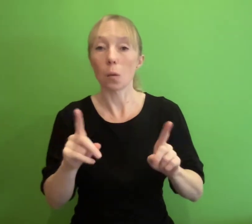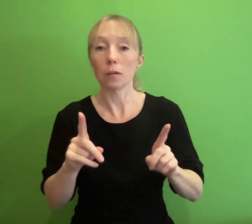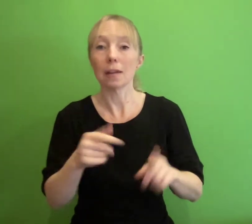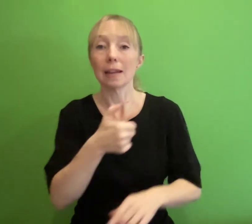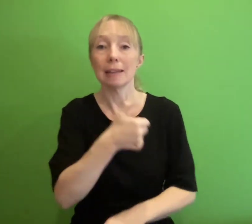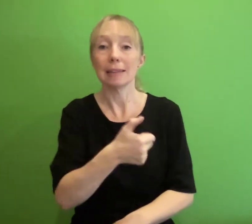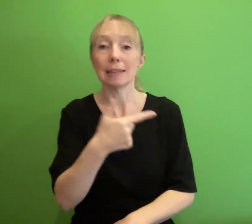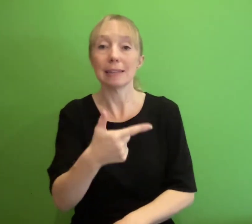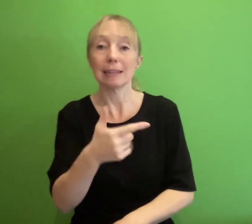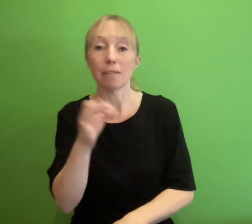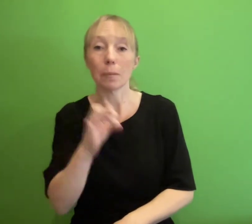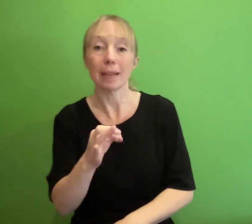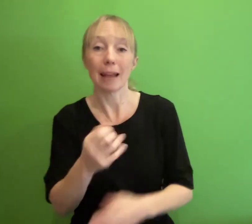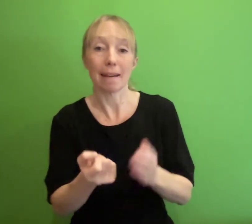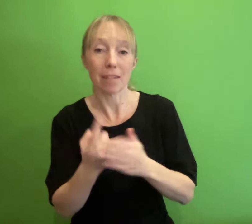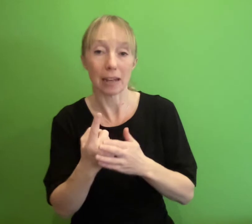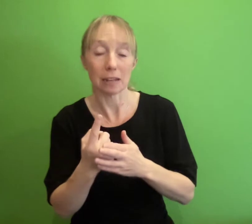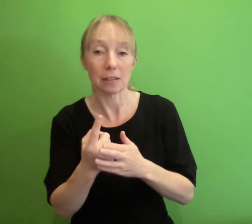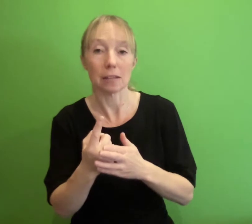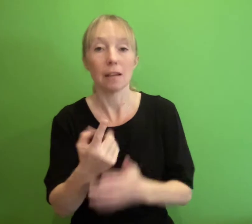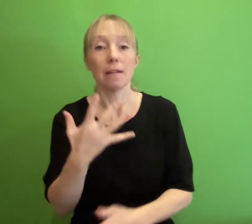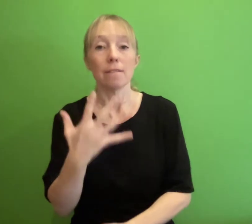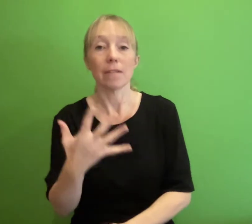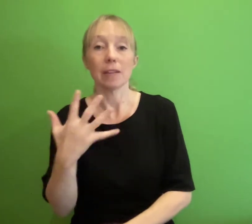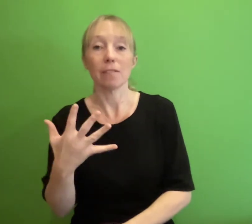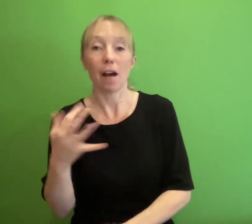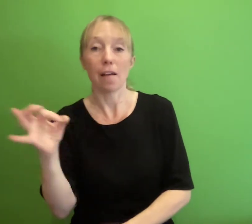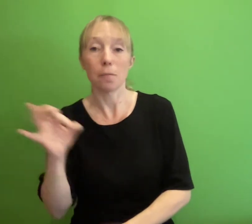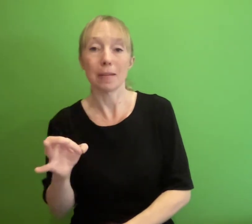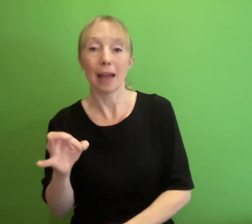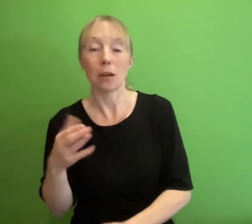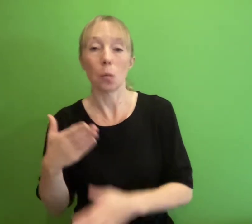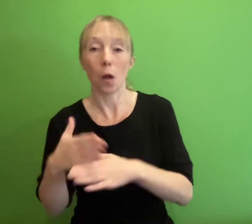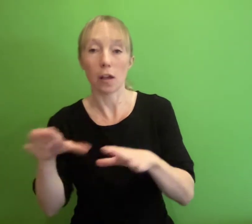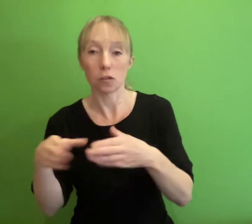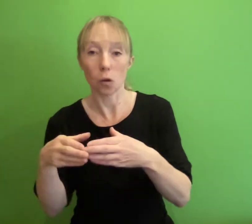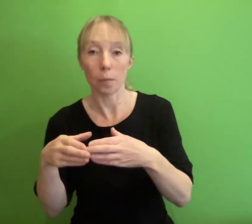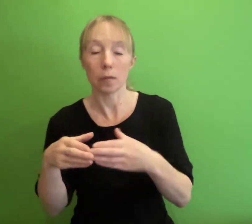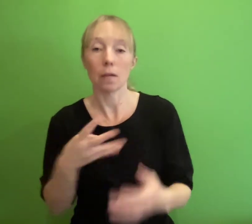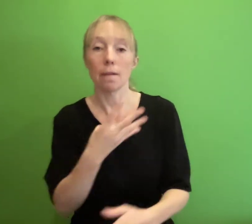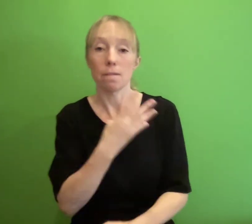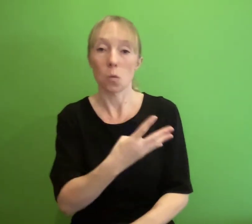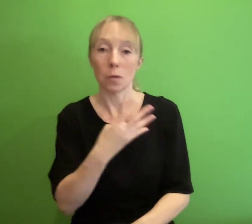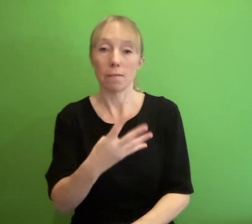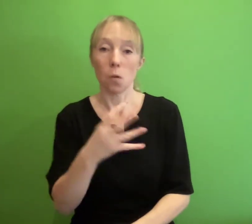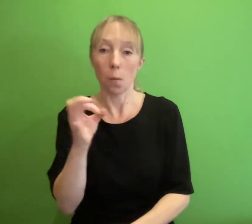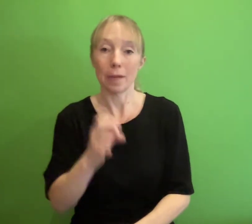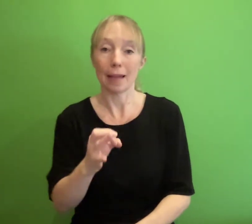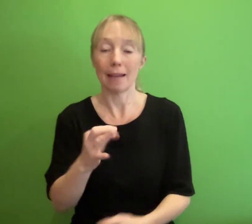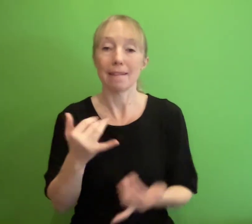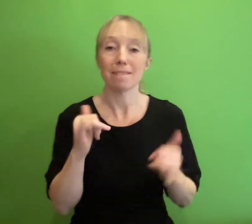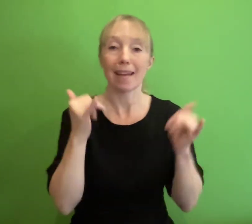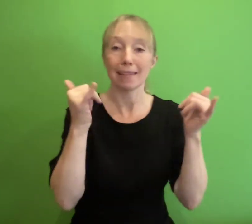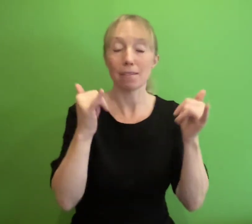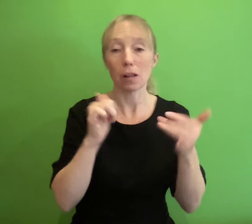67% events, 55% workshops, 44% festival and publishing,